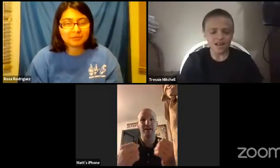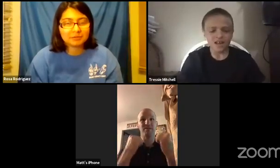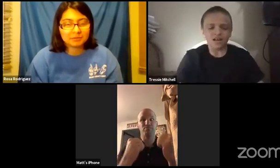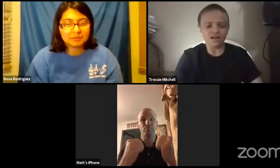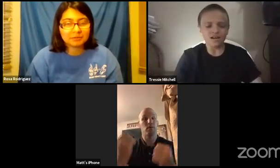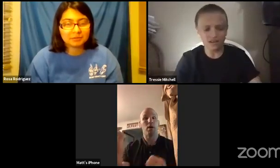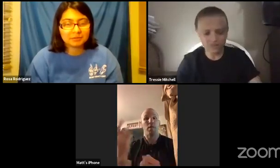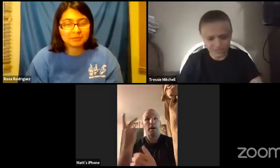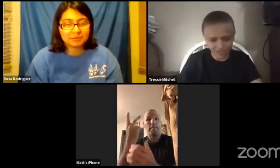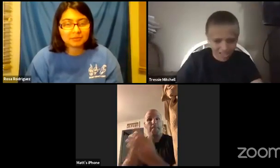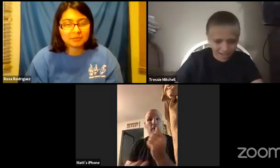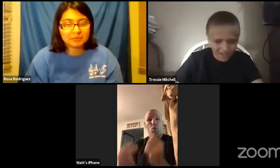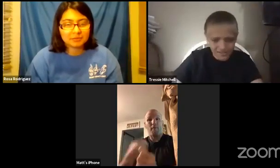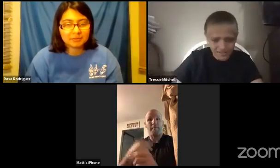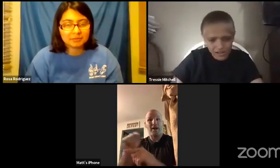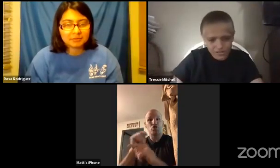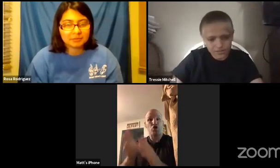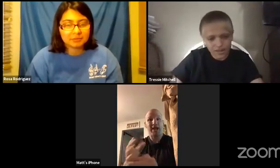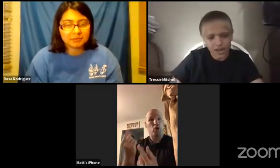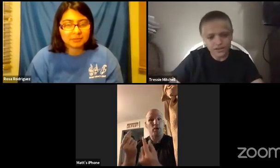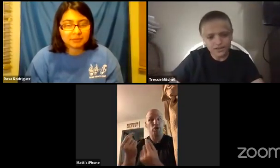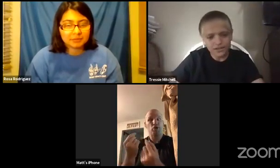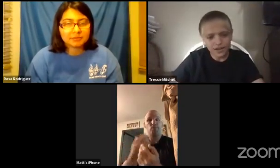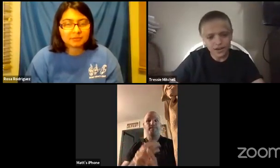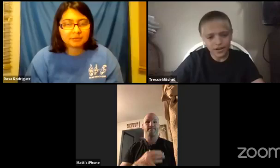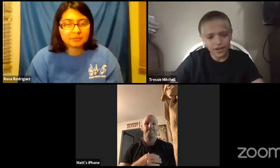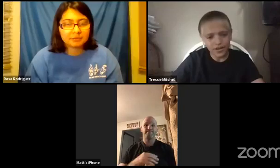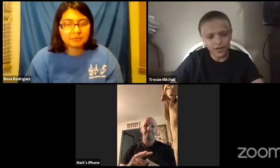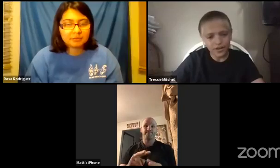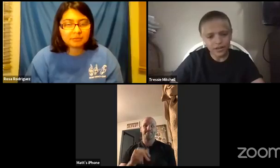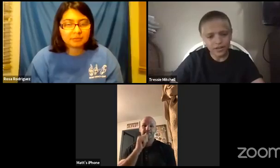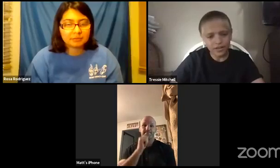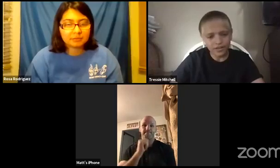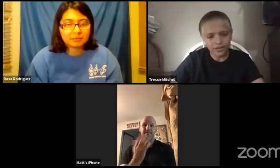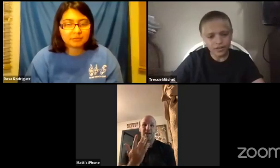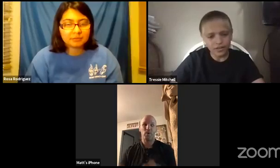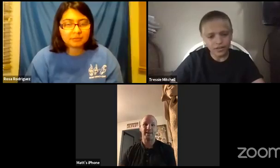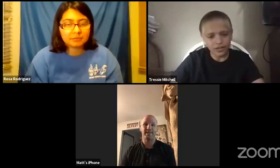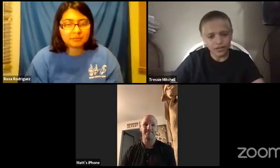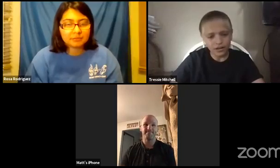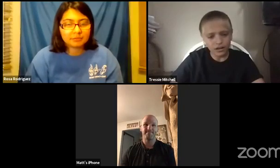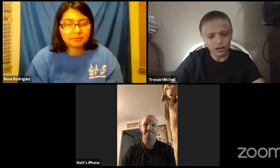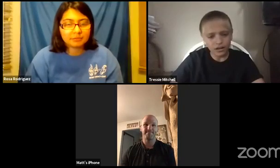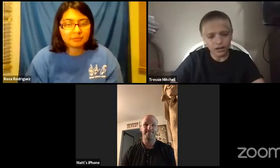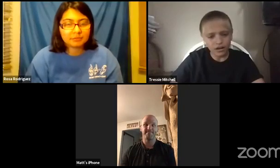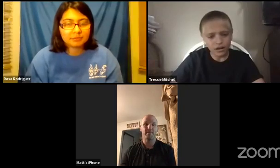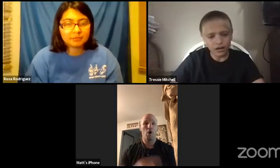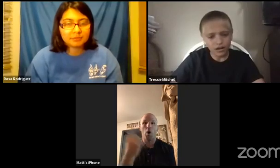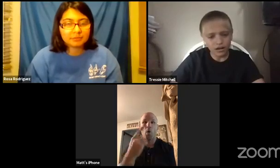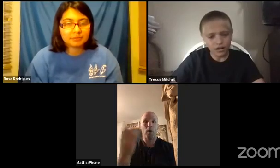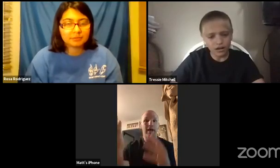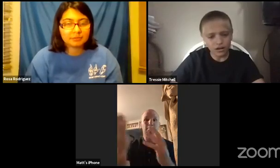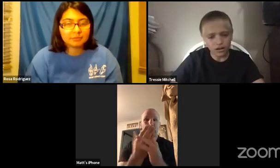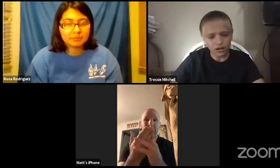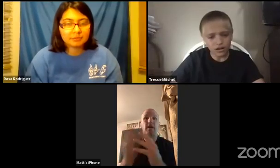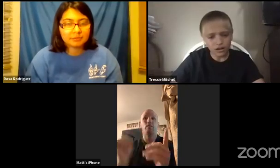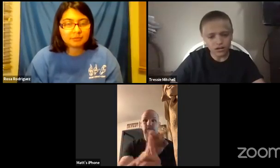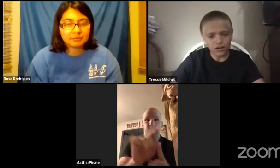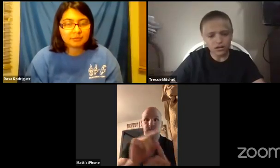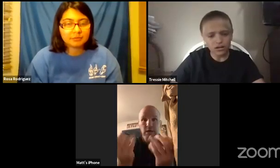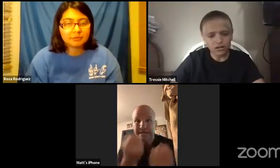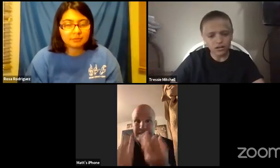calm, collected until I got up in the octagon. And then my trainer,